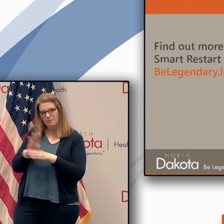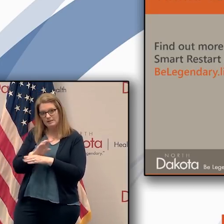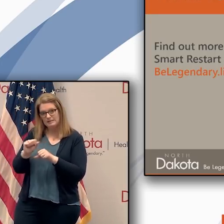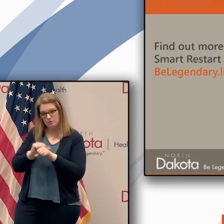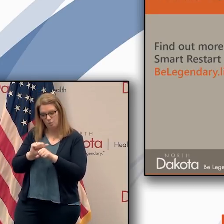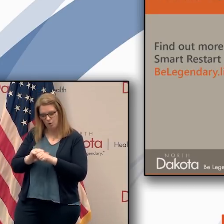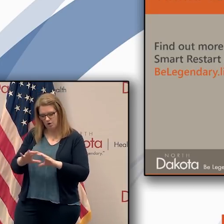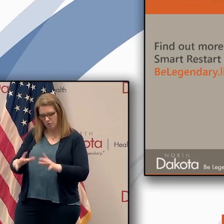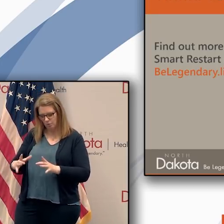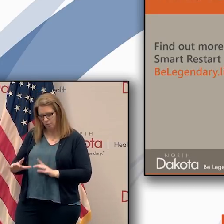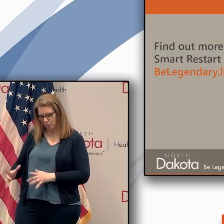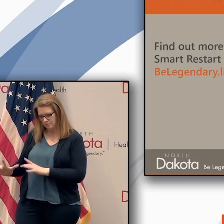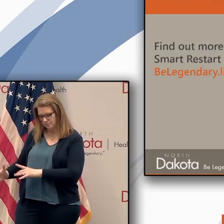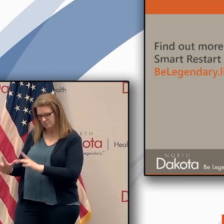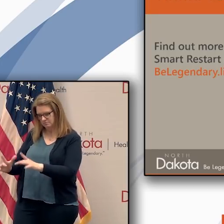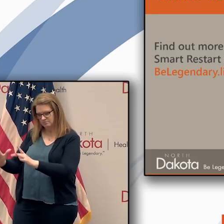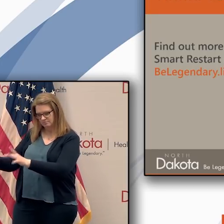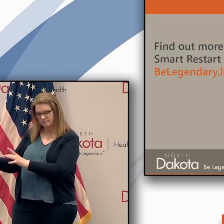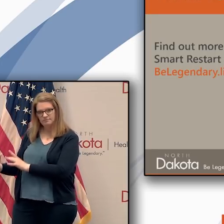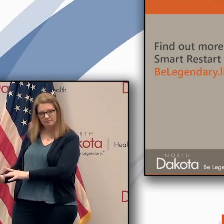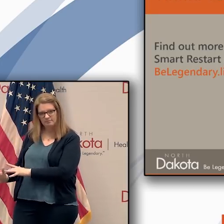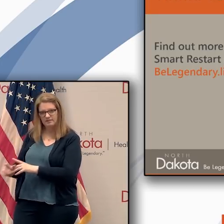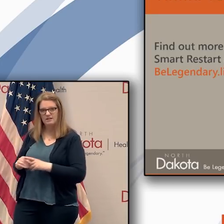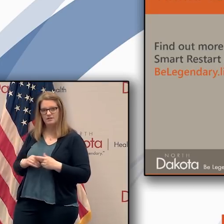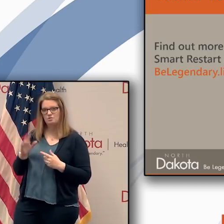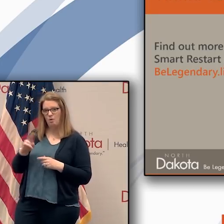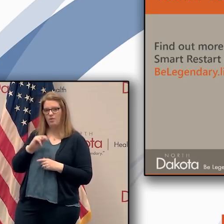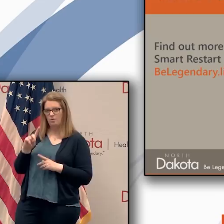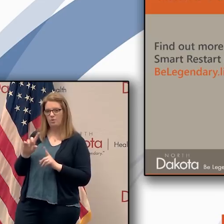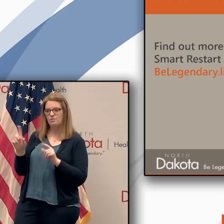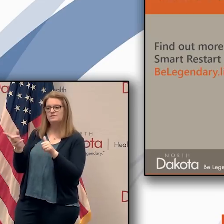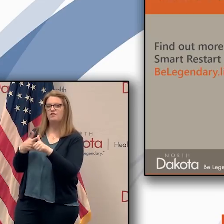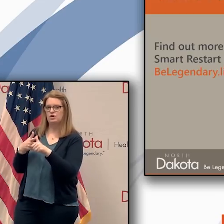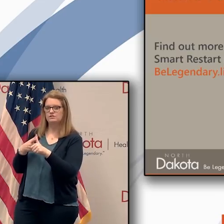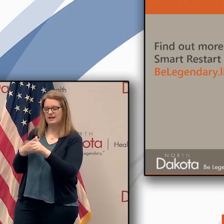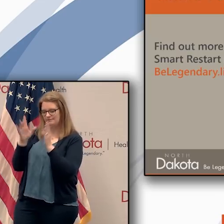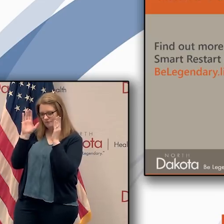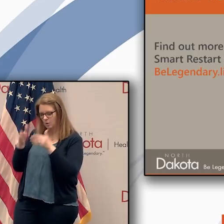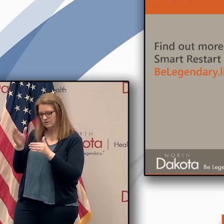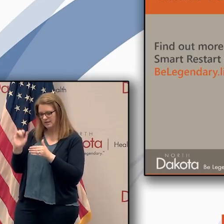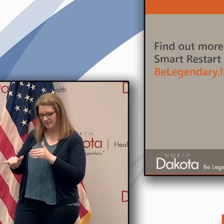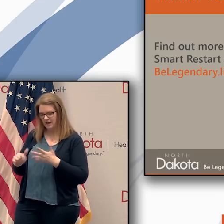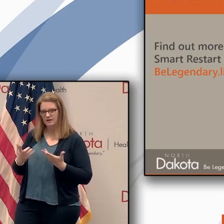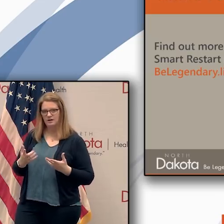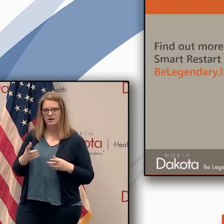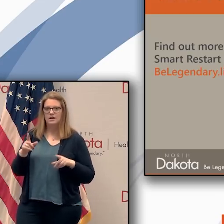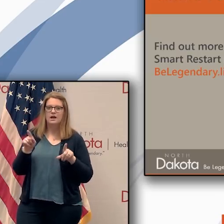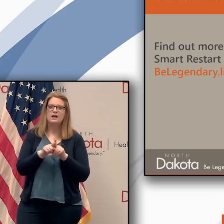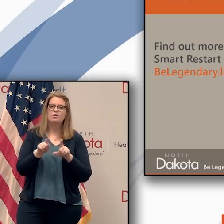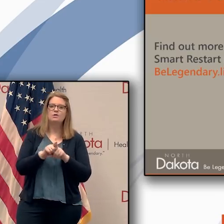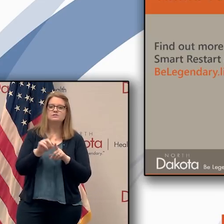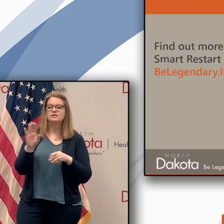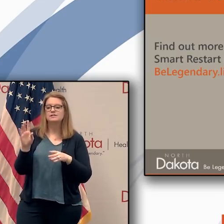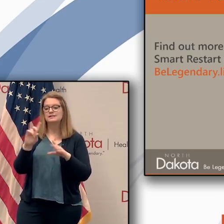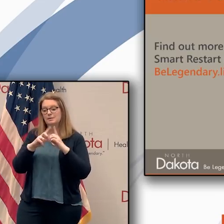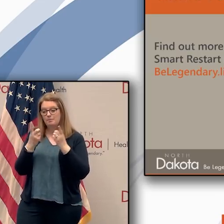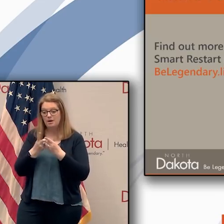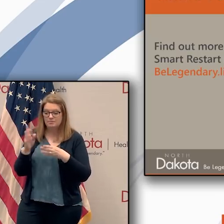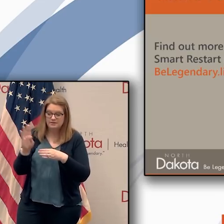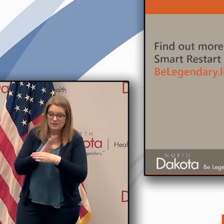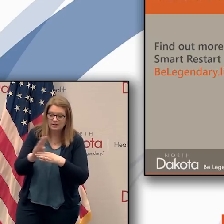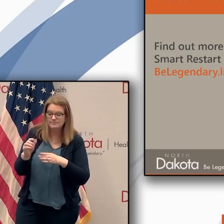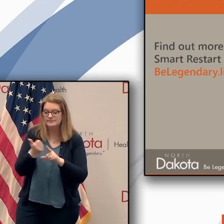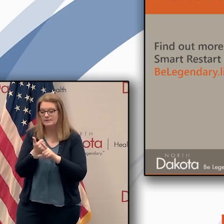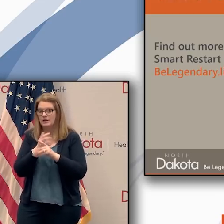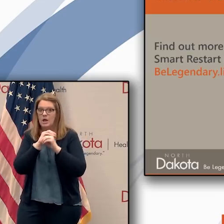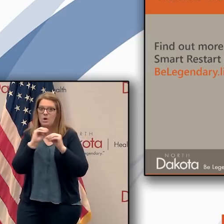and passion to put North Dakota first. To the team at the Department of Commerce that reinvents itself daily, running on little